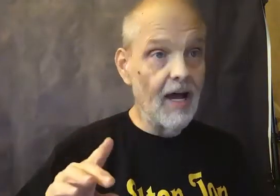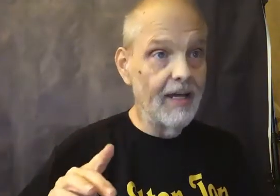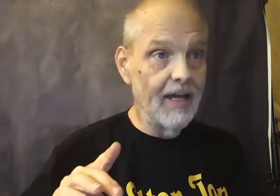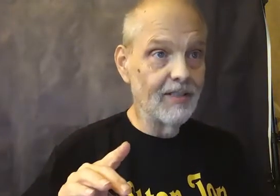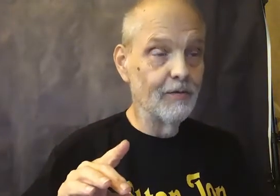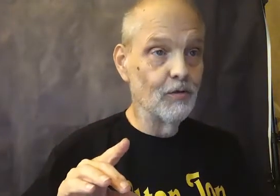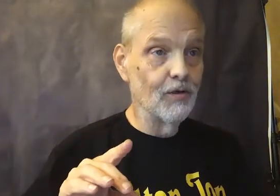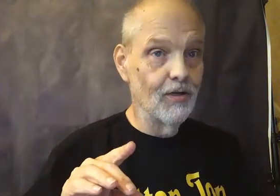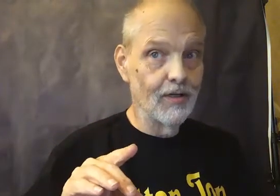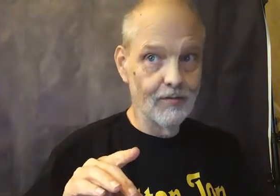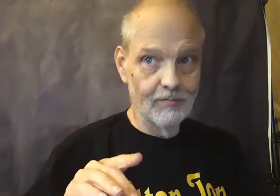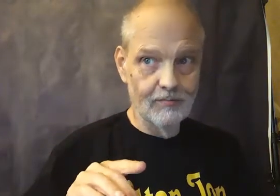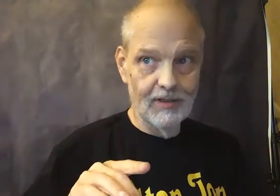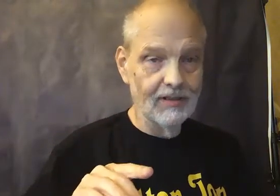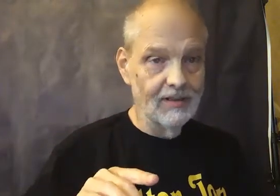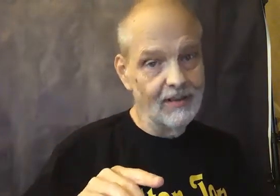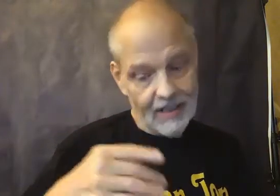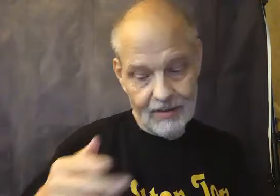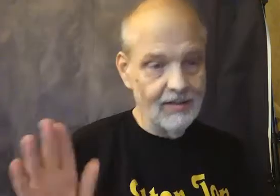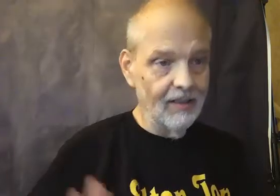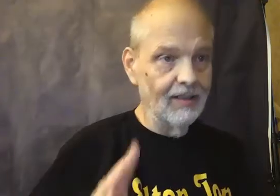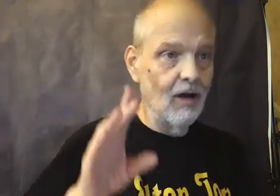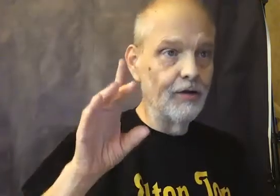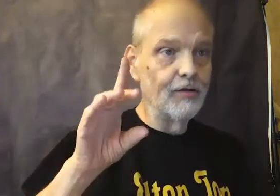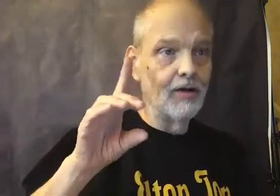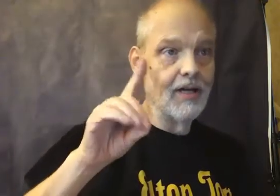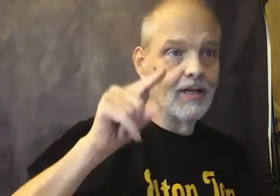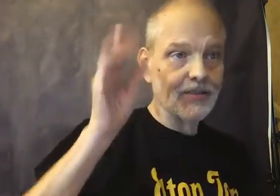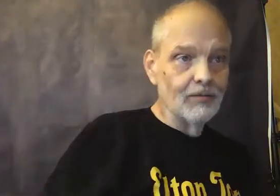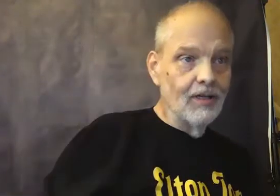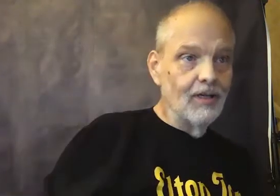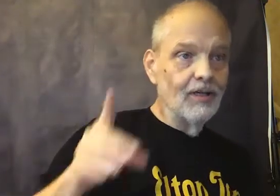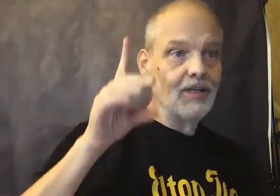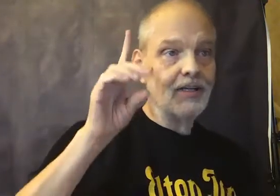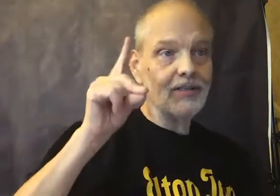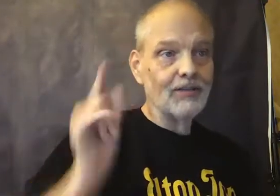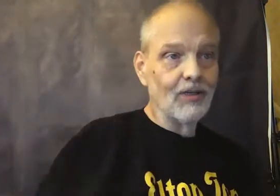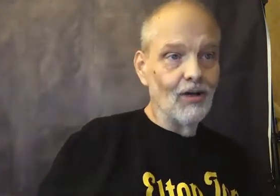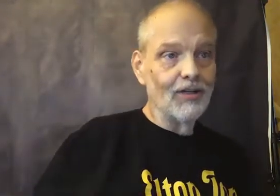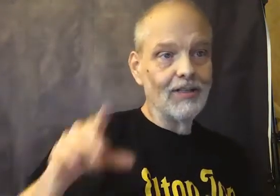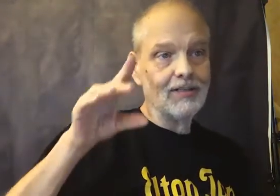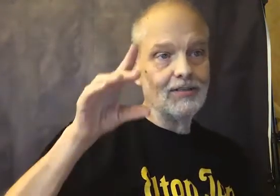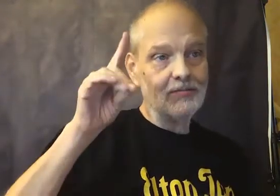thigh as if you're kind of calling your dog. So, dog,